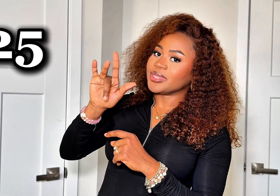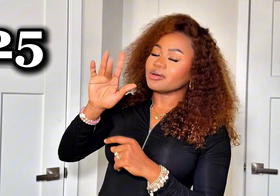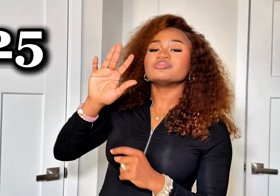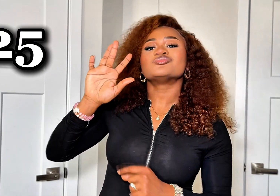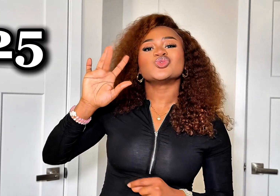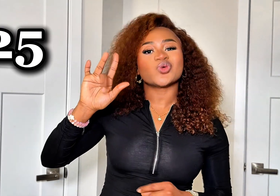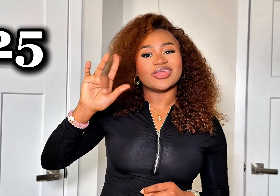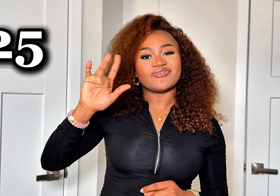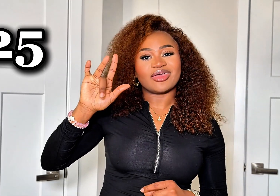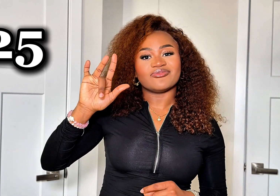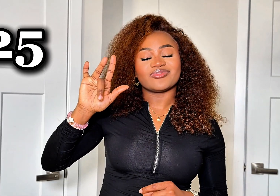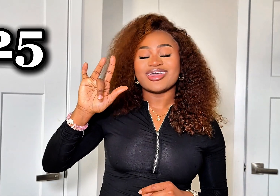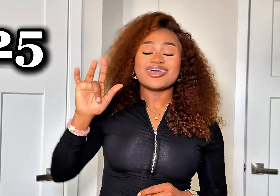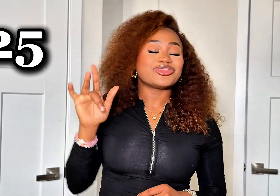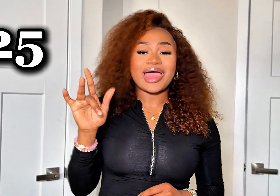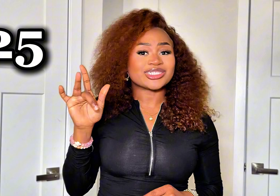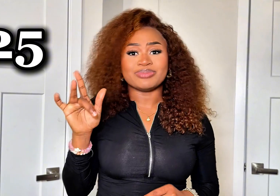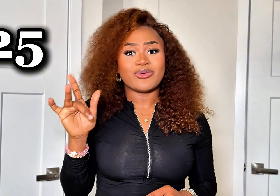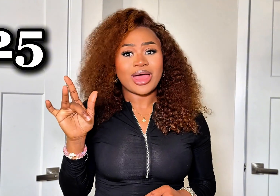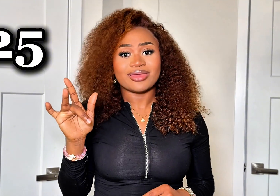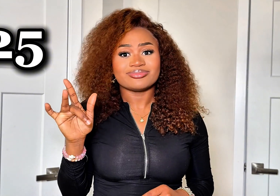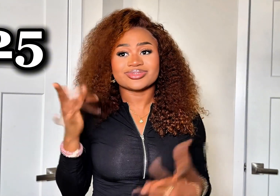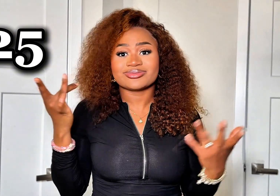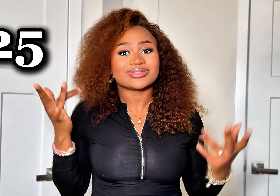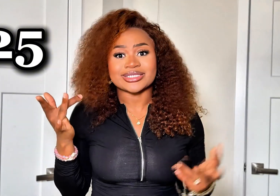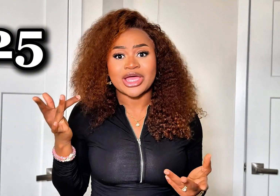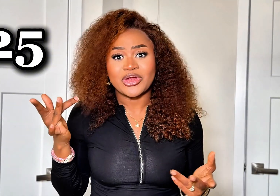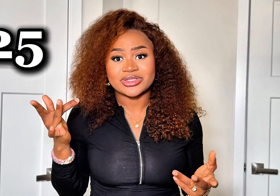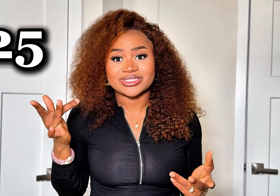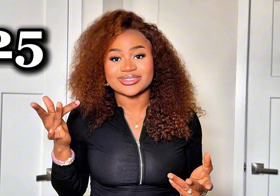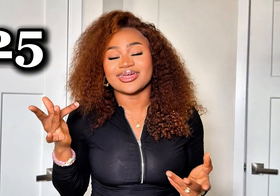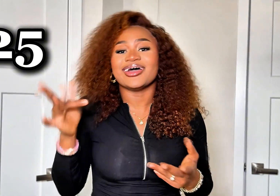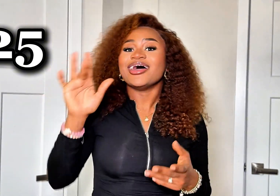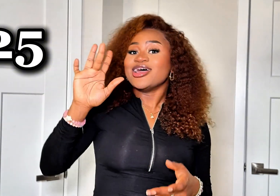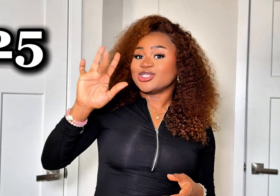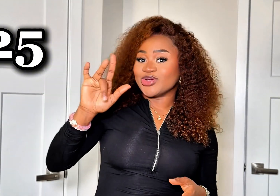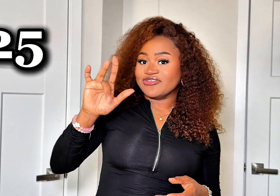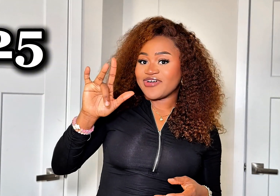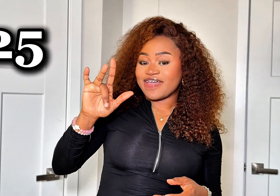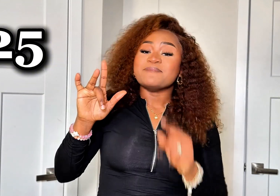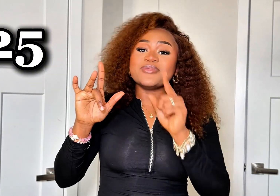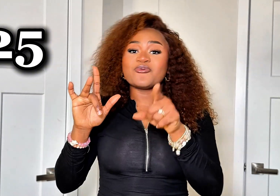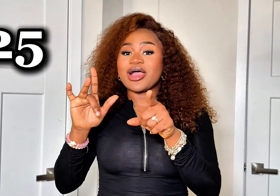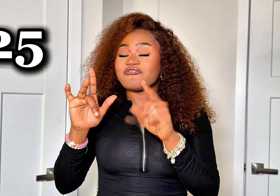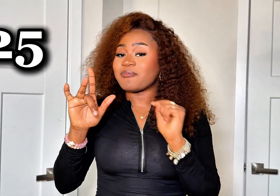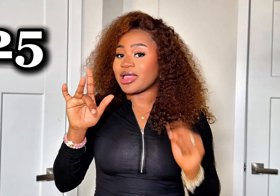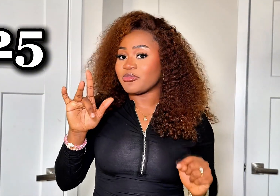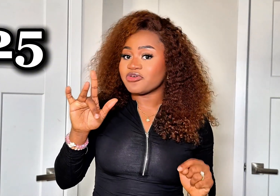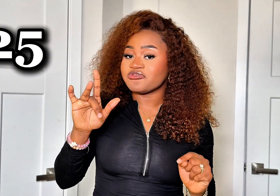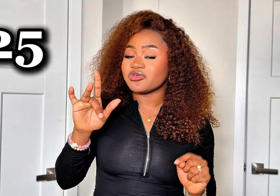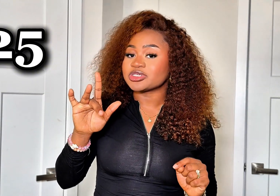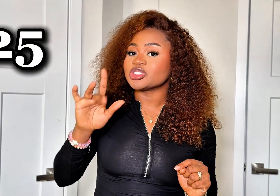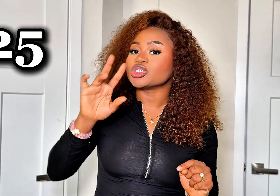down. 25. Don't ask me why. That's how I learned it. 25. Meanwhile, for my Cameroon viewers, you just